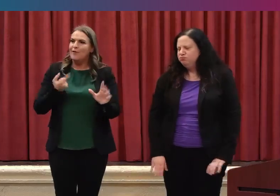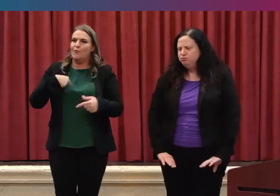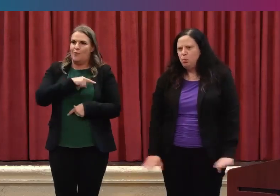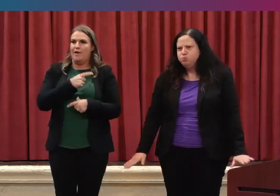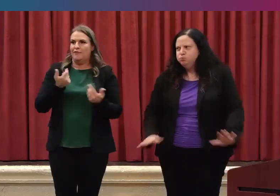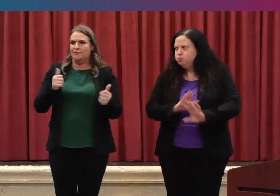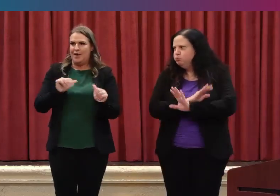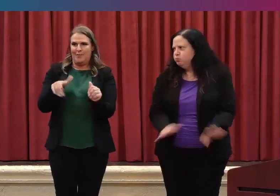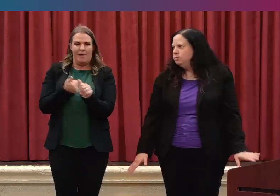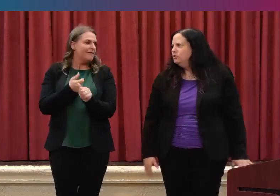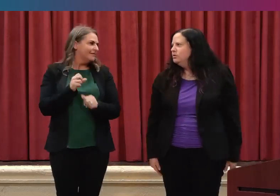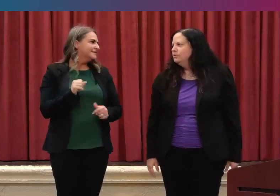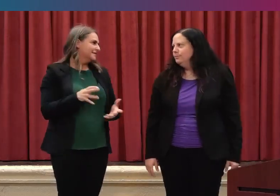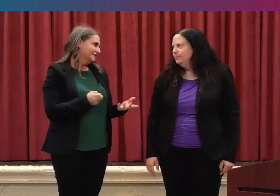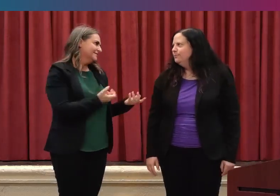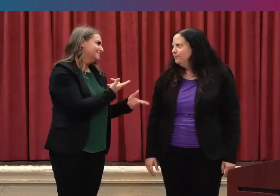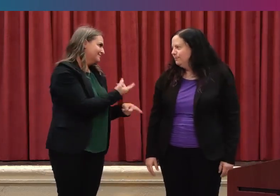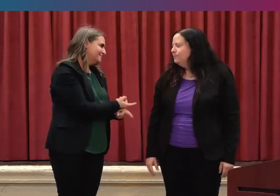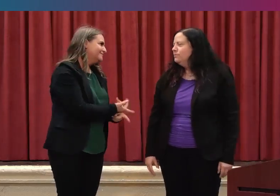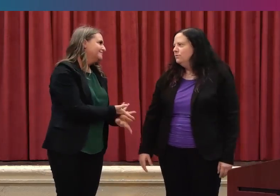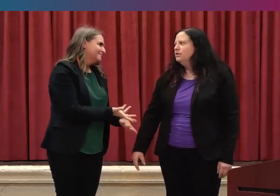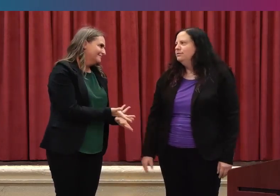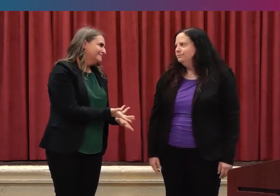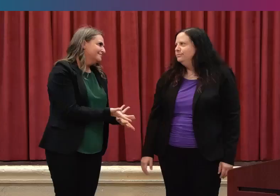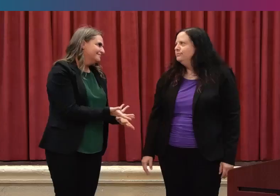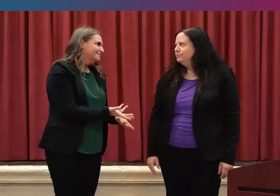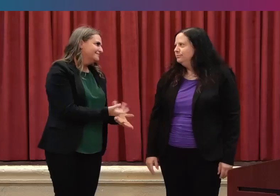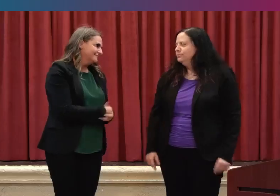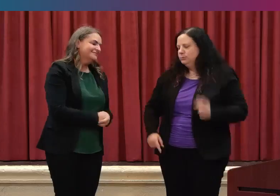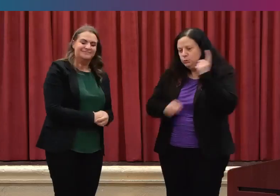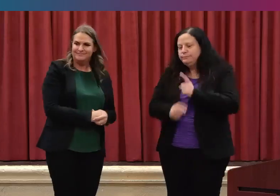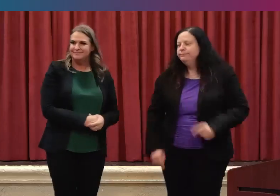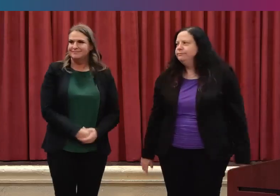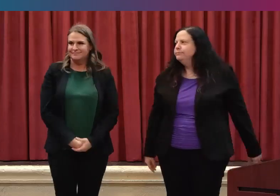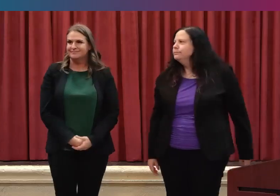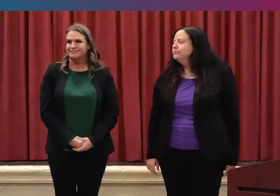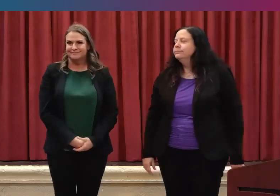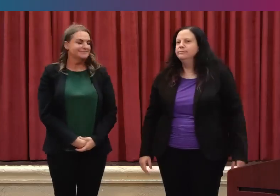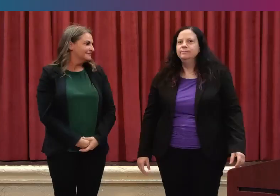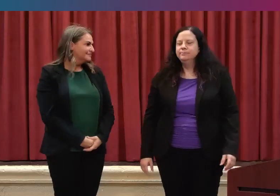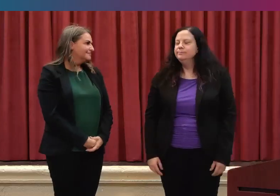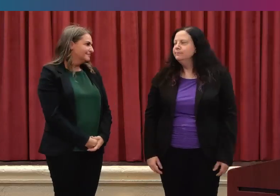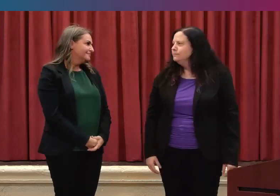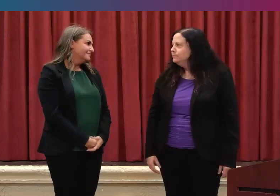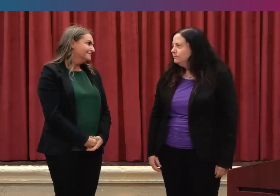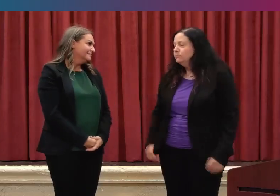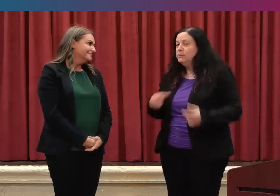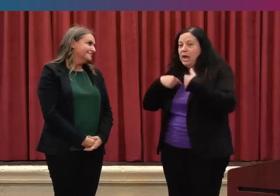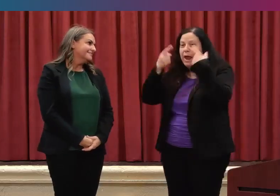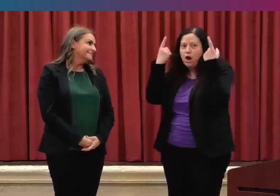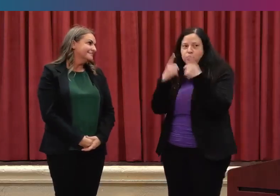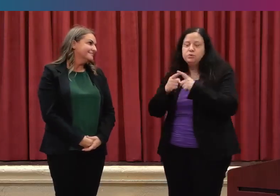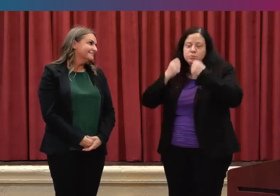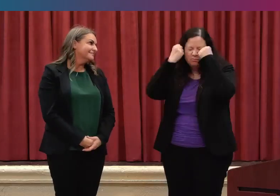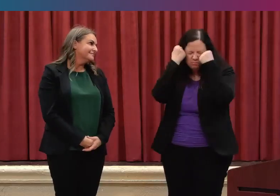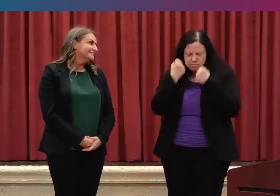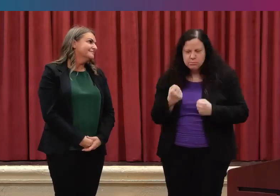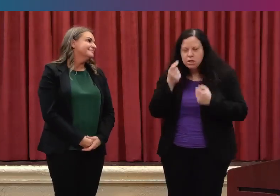We don't want the deaf community frustrated by having interpreters that don't show up. We want to change that.